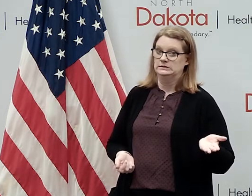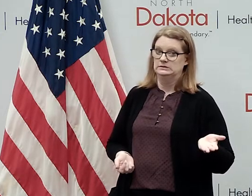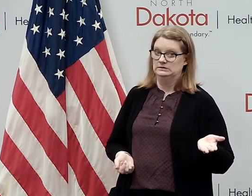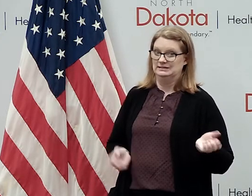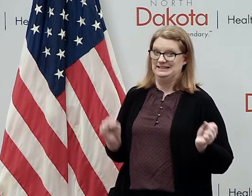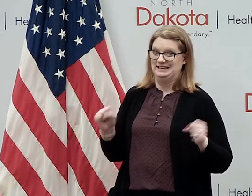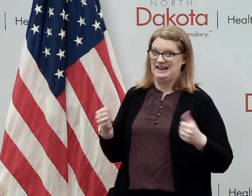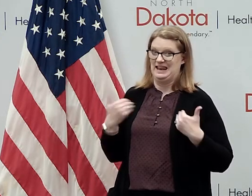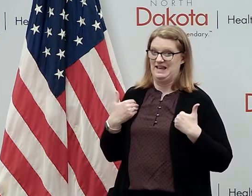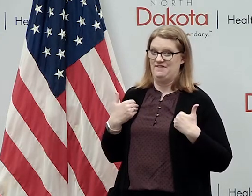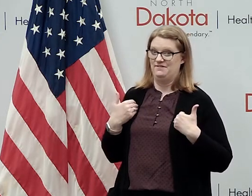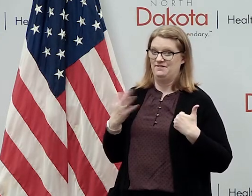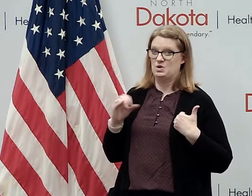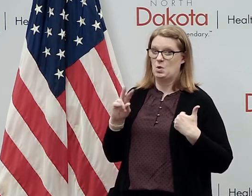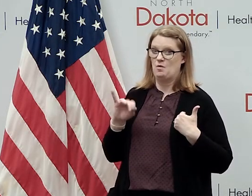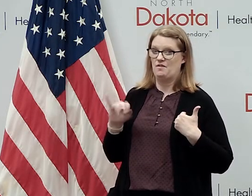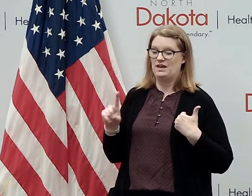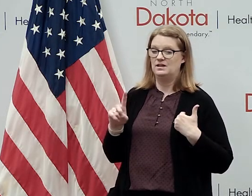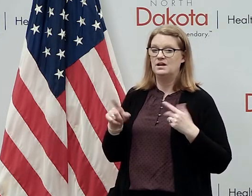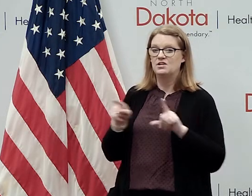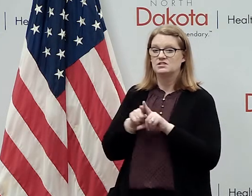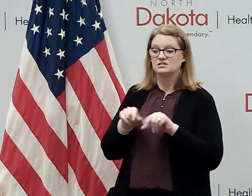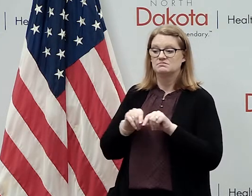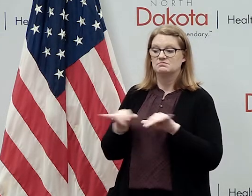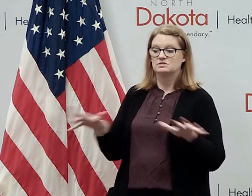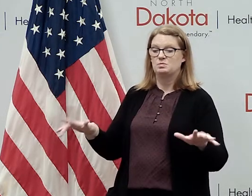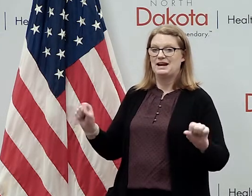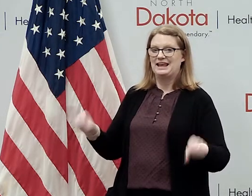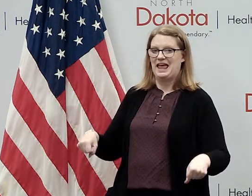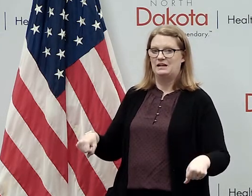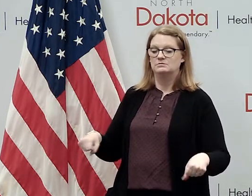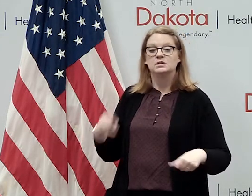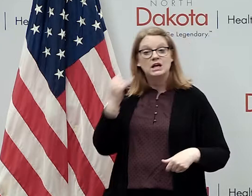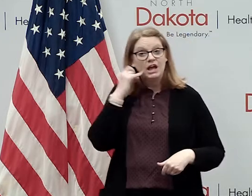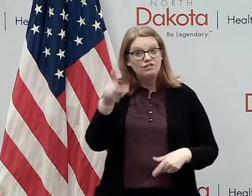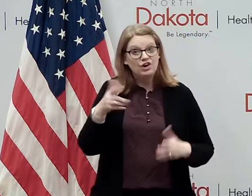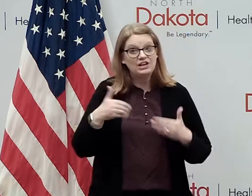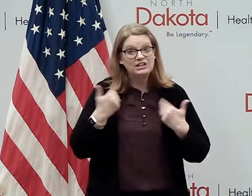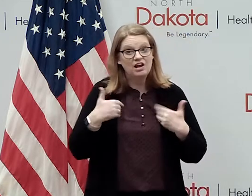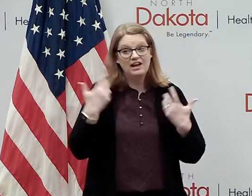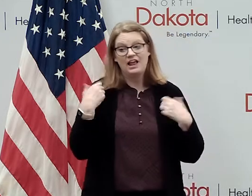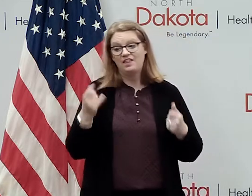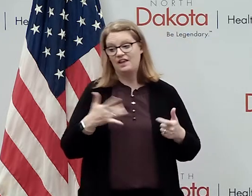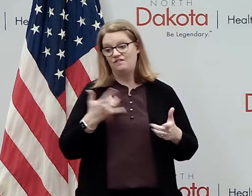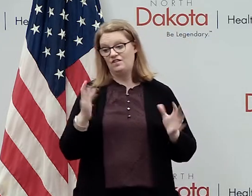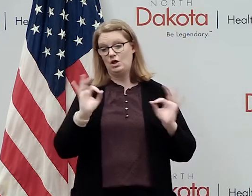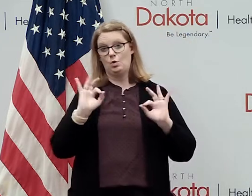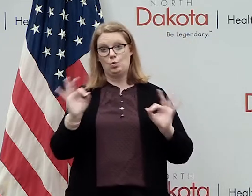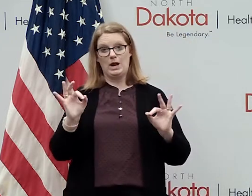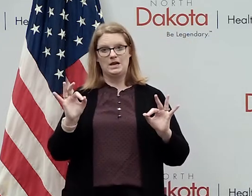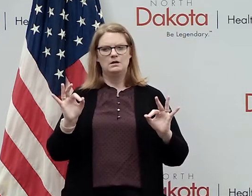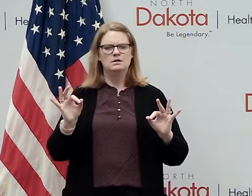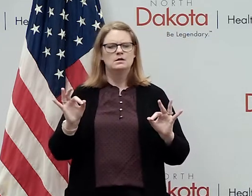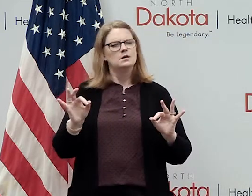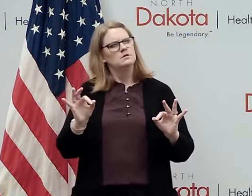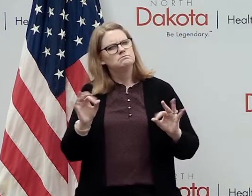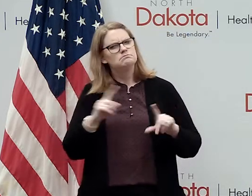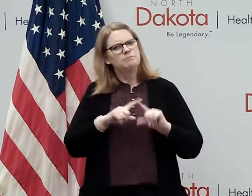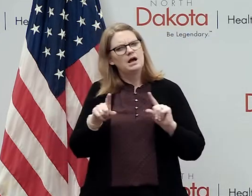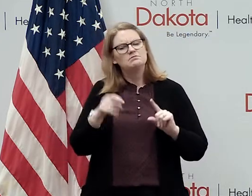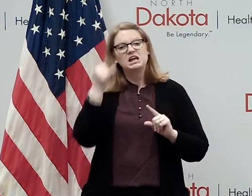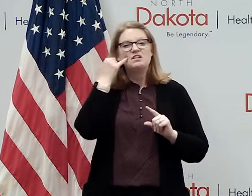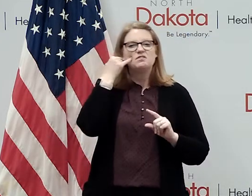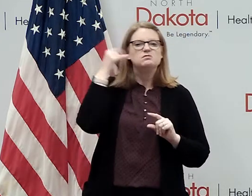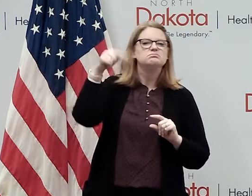have COVID-19 and can be spreading it. So if you're young and healthy and feel great, but you at any time are spending